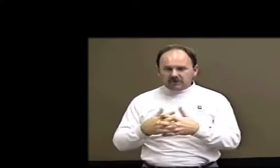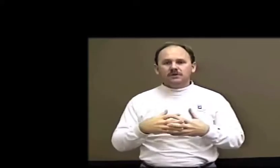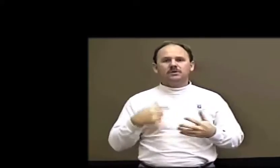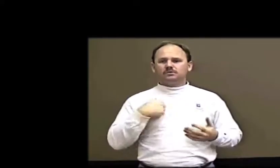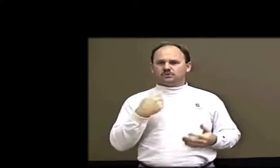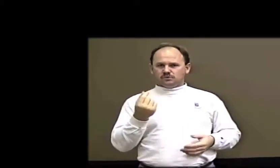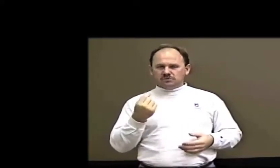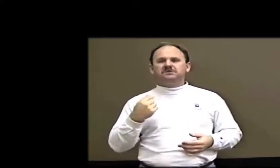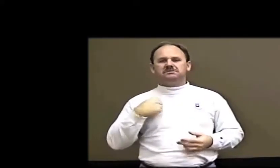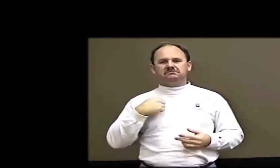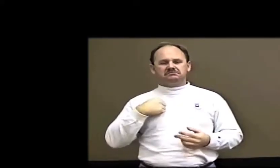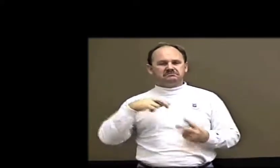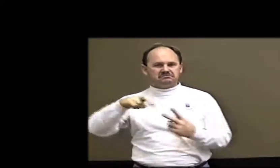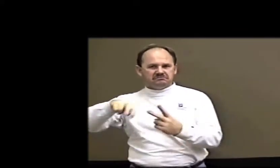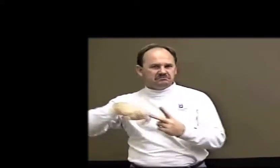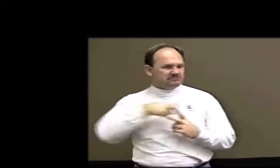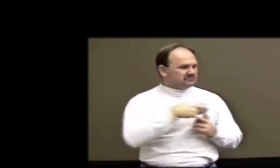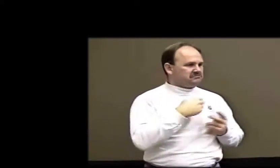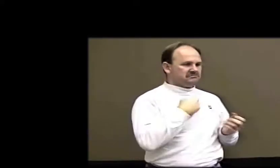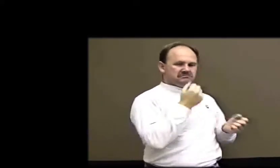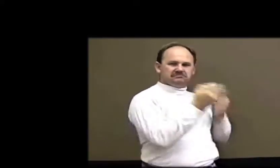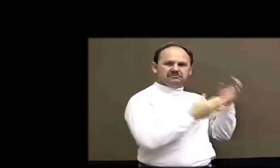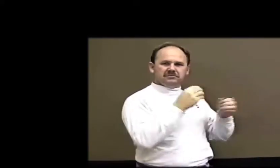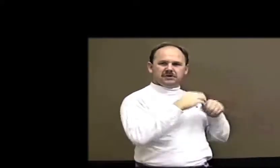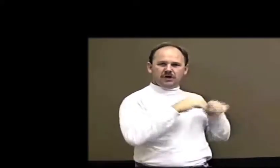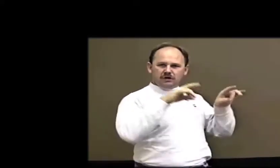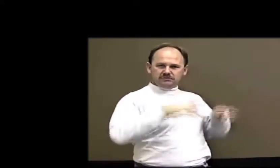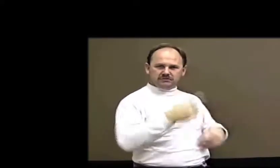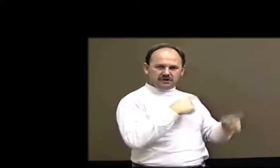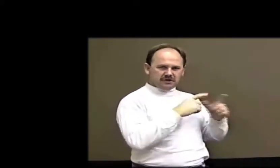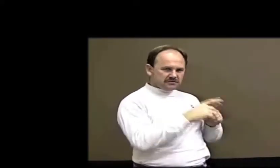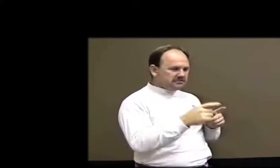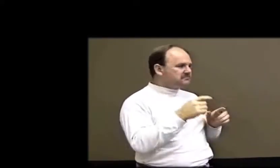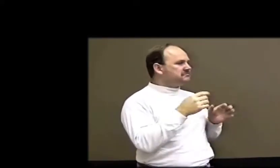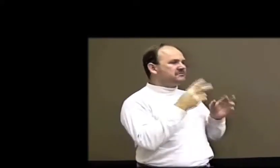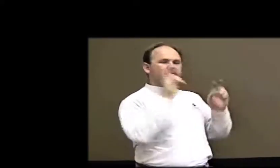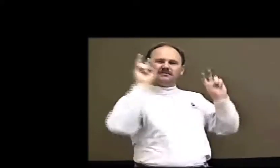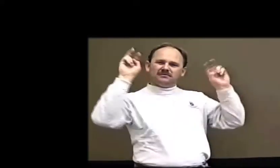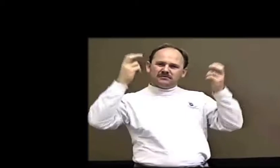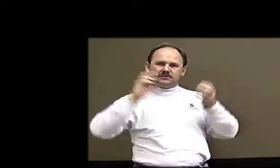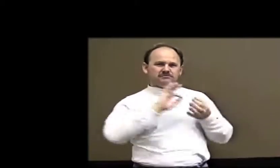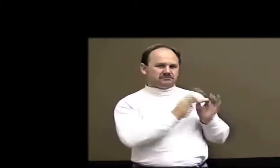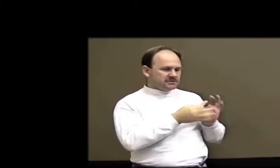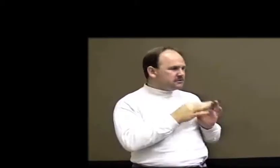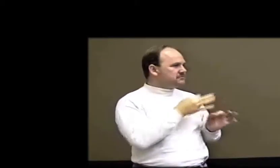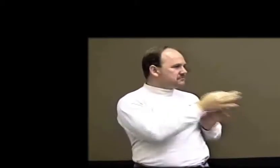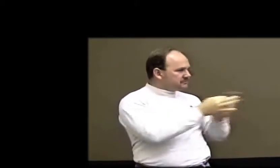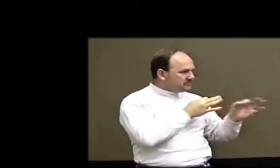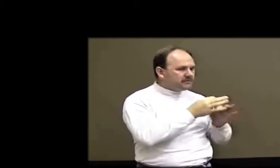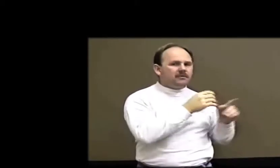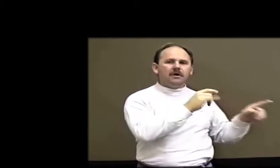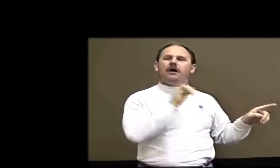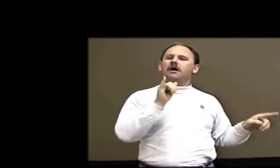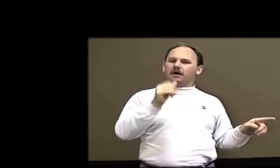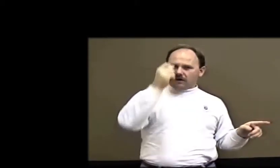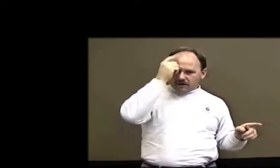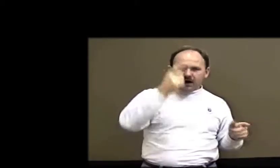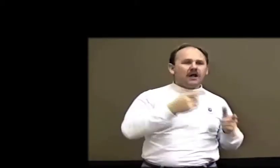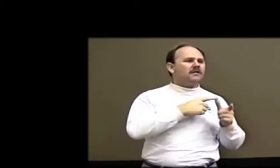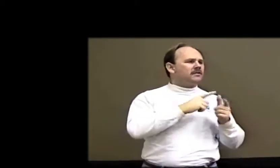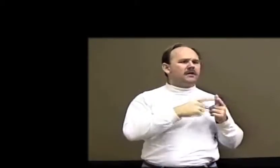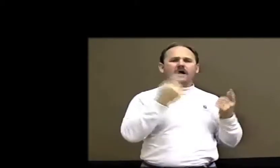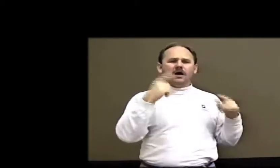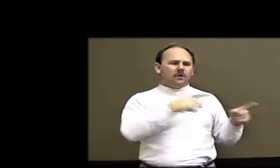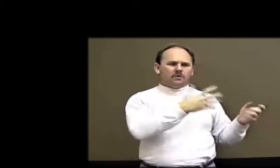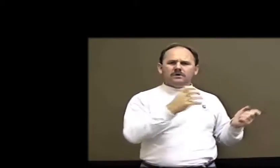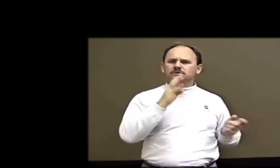writing, newspapers, and captioning. If a friend from Australia comes here to visit America, I'll switch to using Australian Sign Language